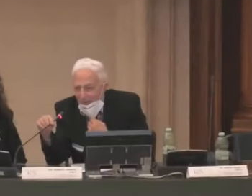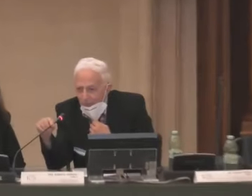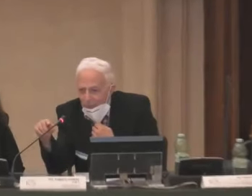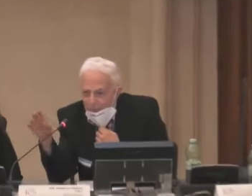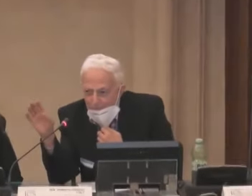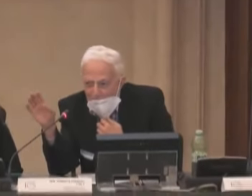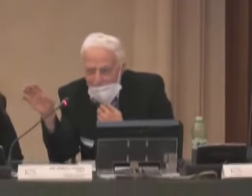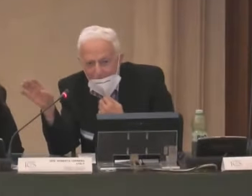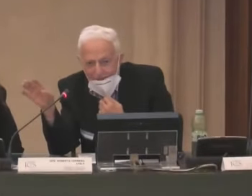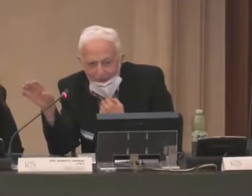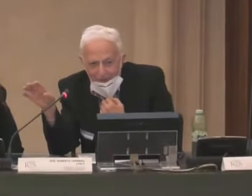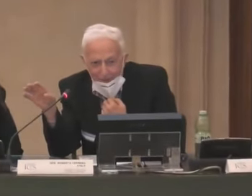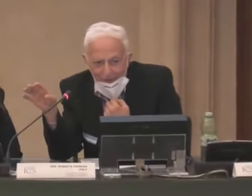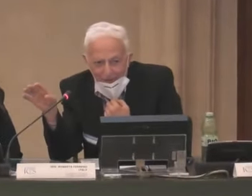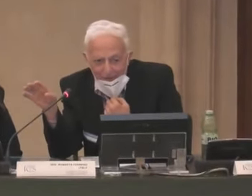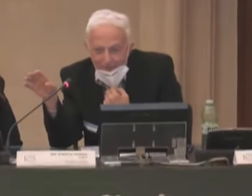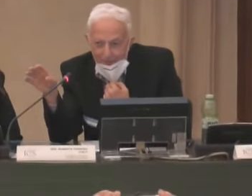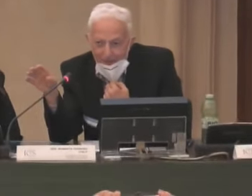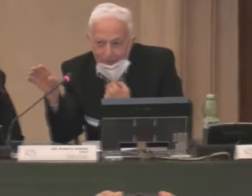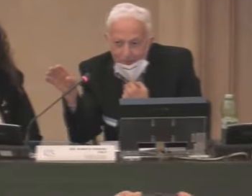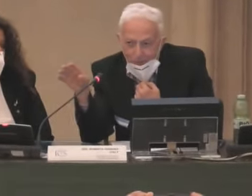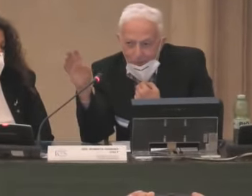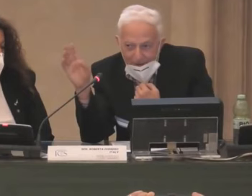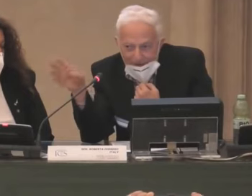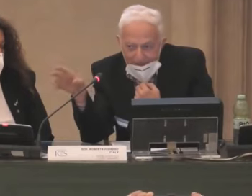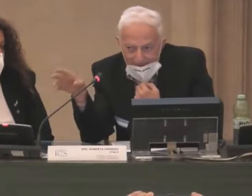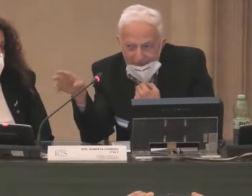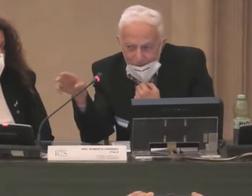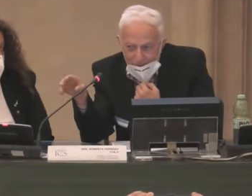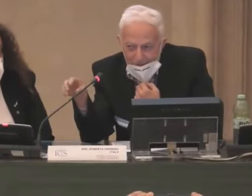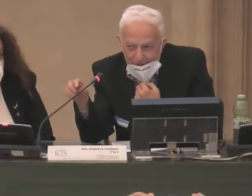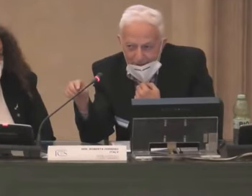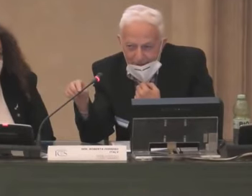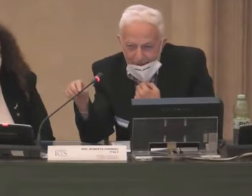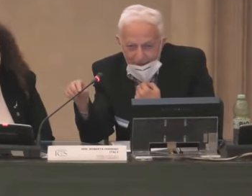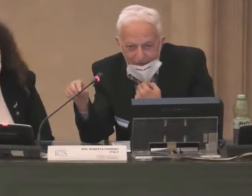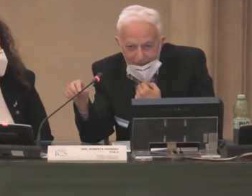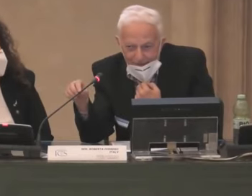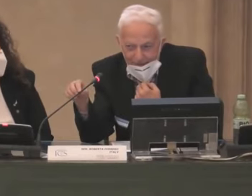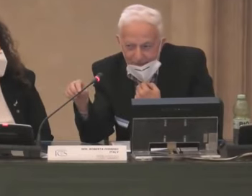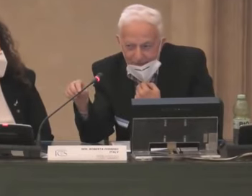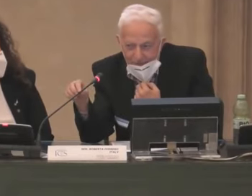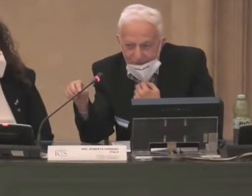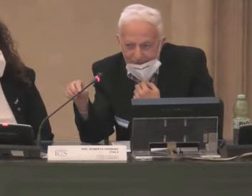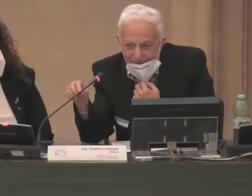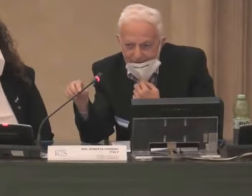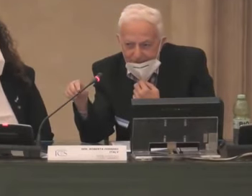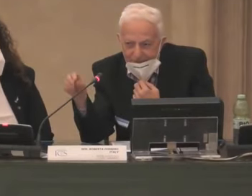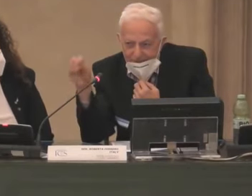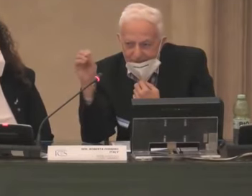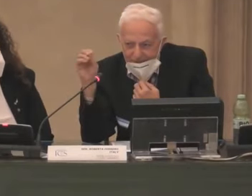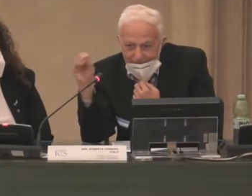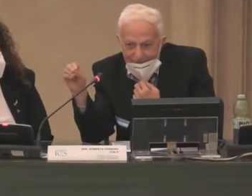Okay, I want to do a comment only because the Weiss Institute in Harvard when